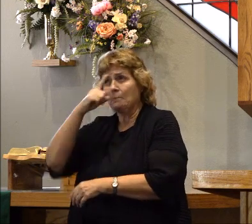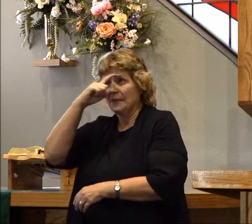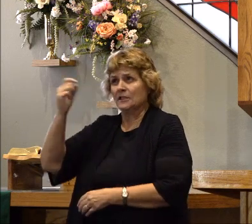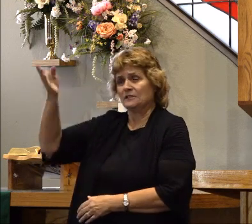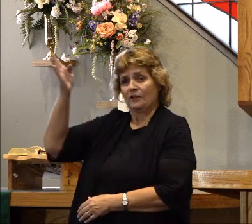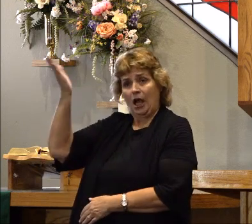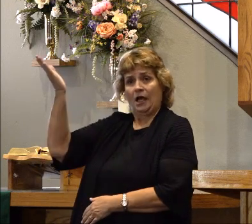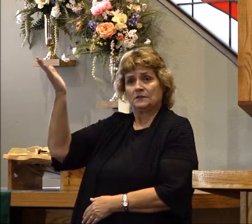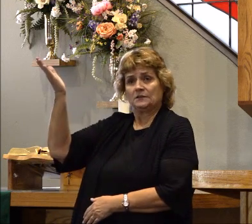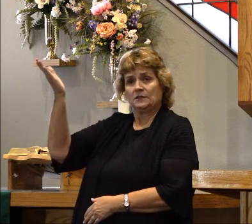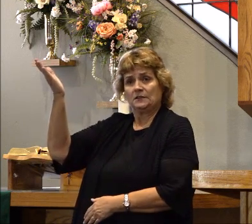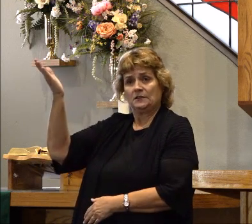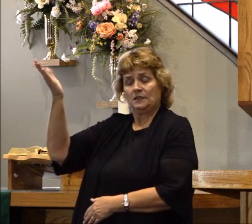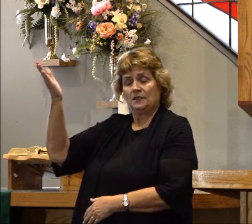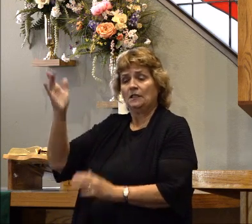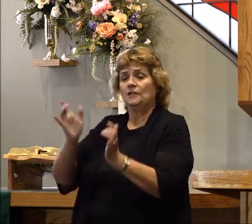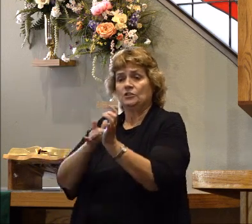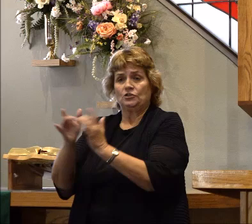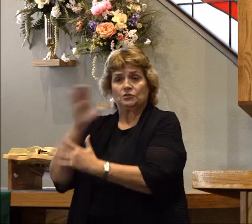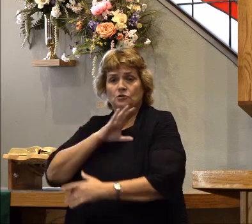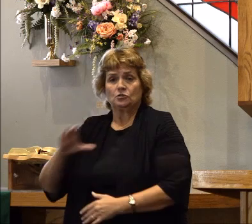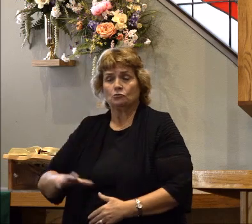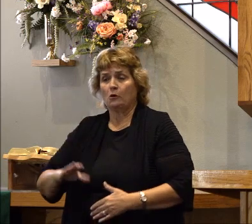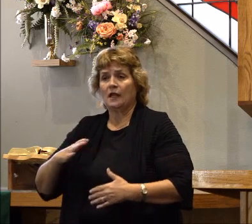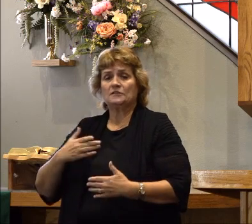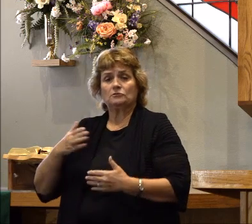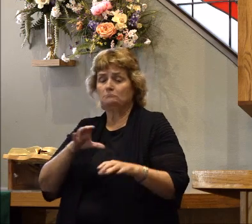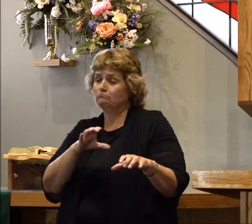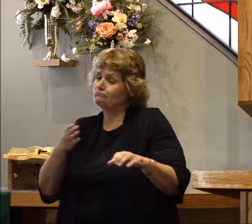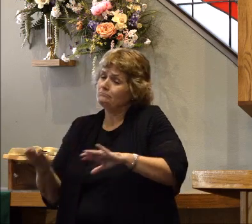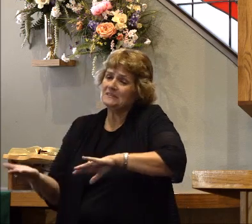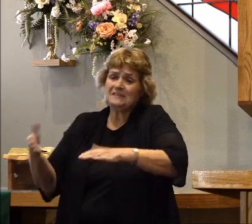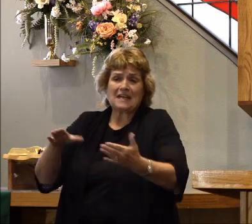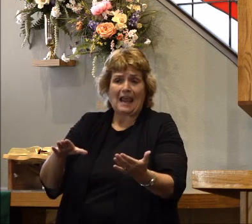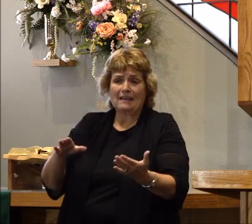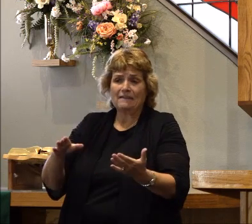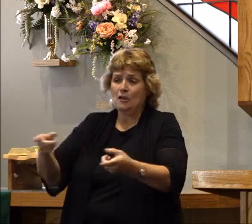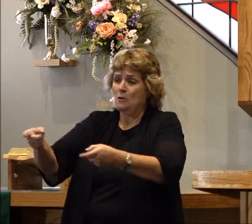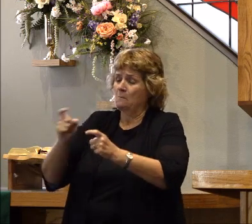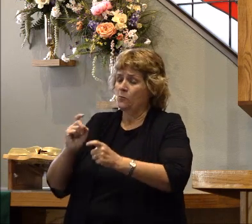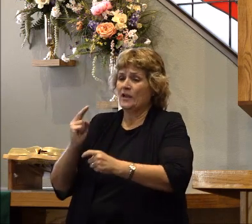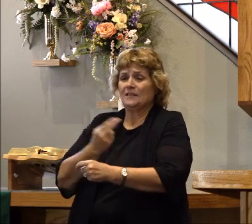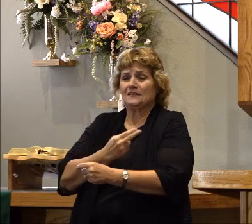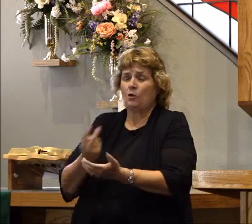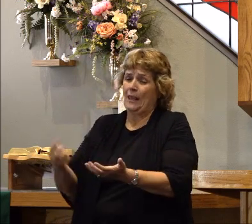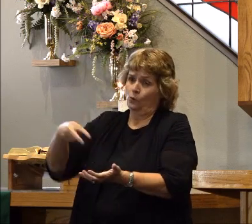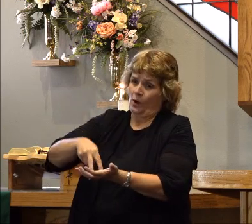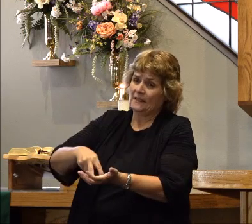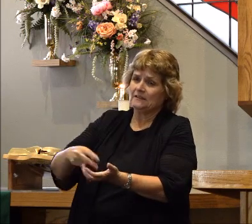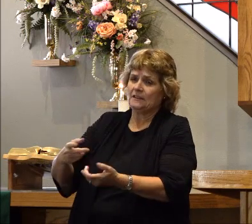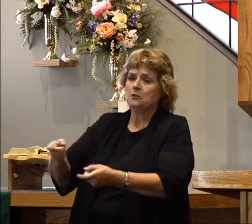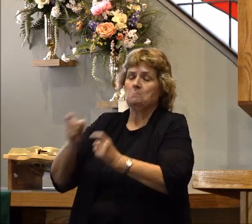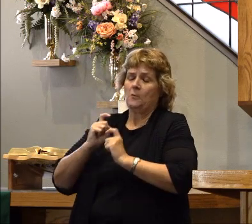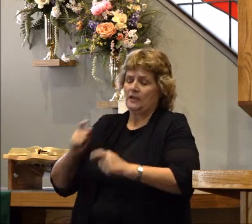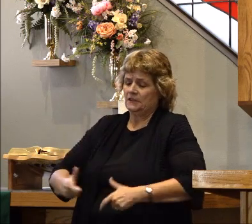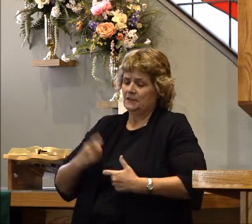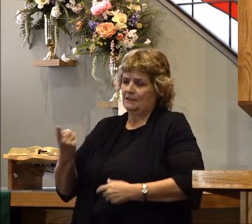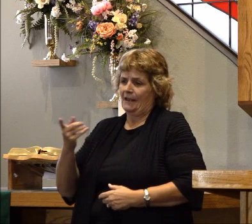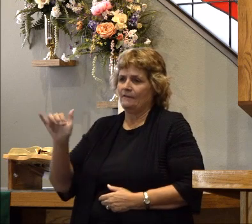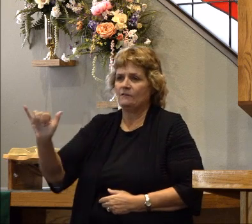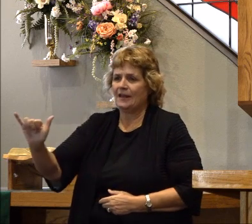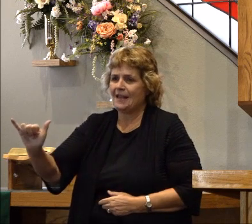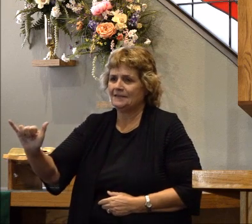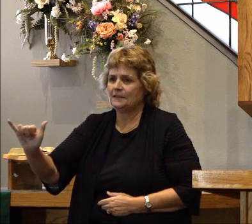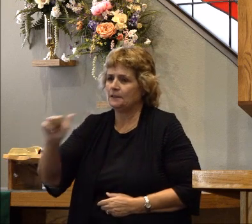brings you and me the forgiveness of our sins. It brings us life everlasting. And not just